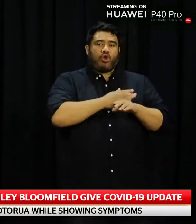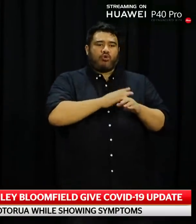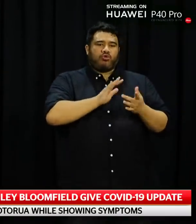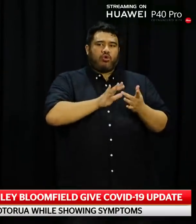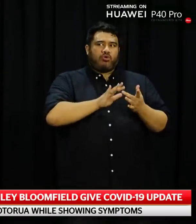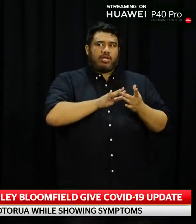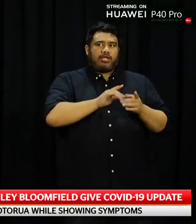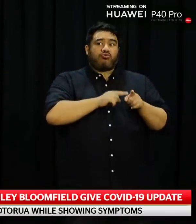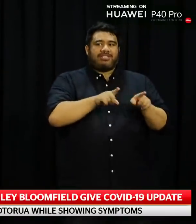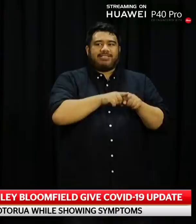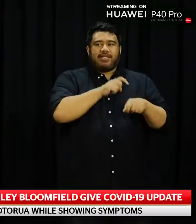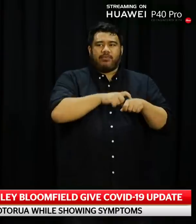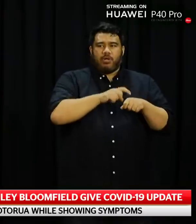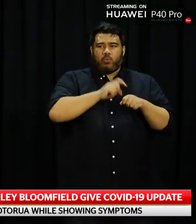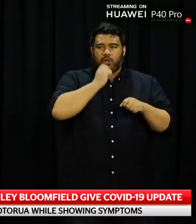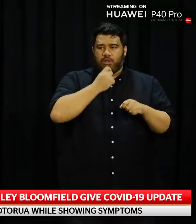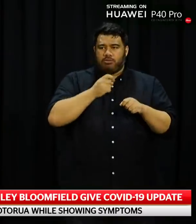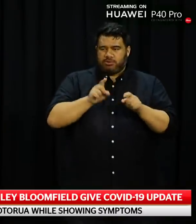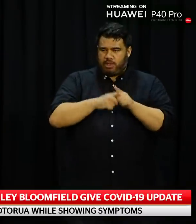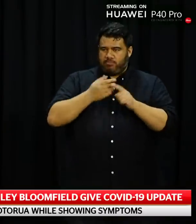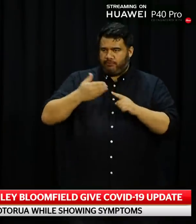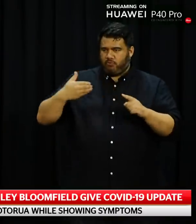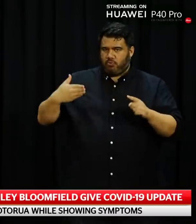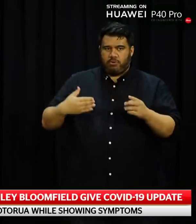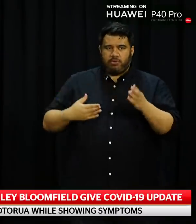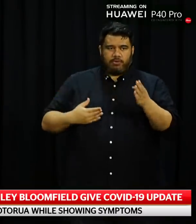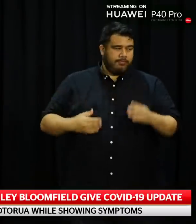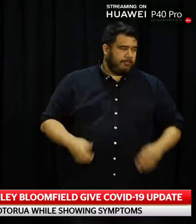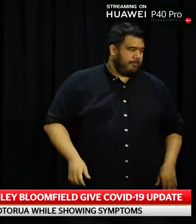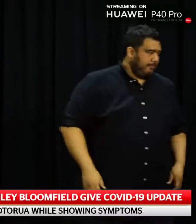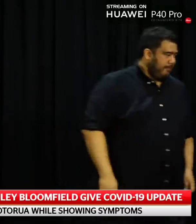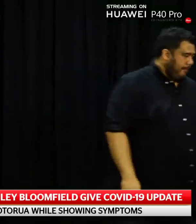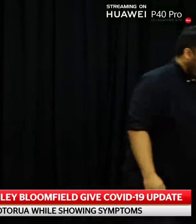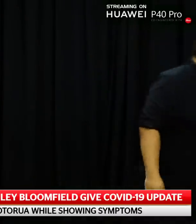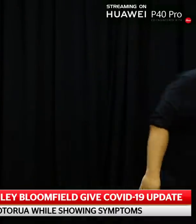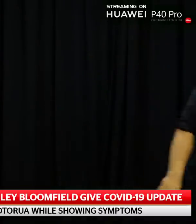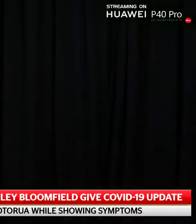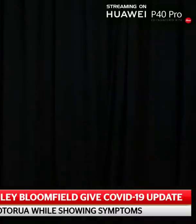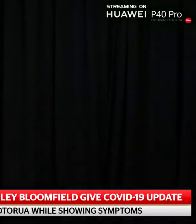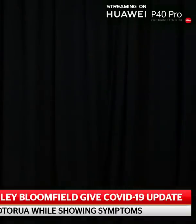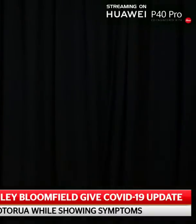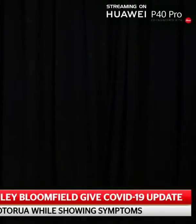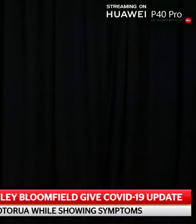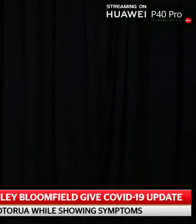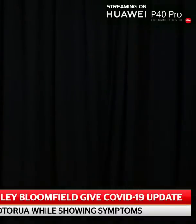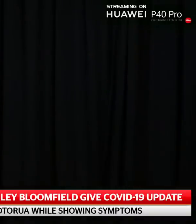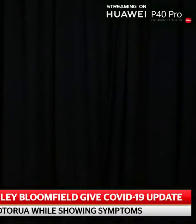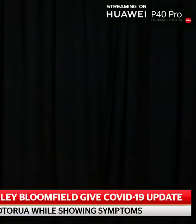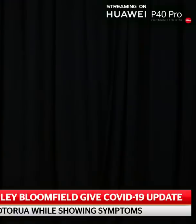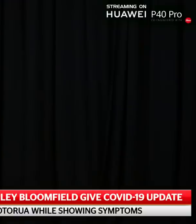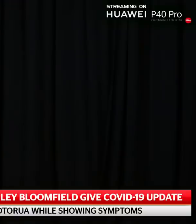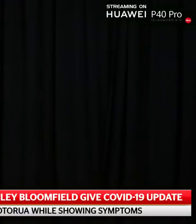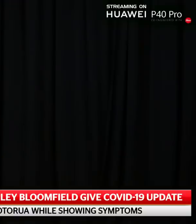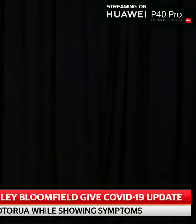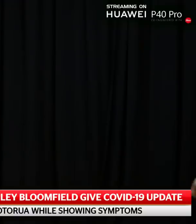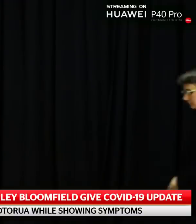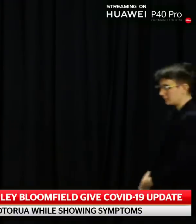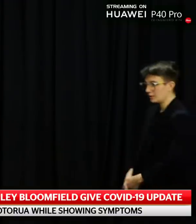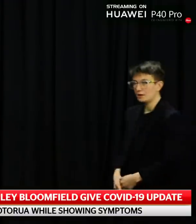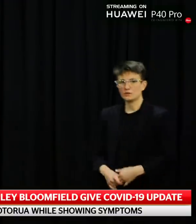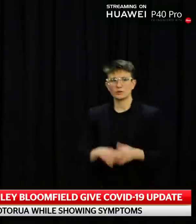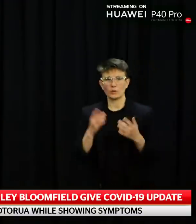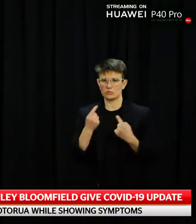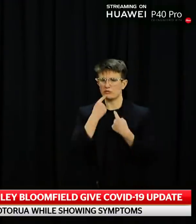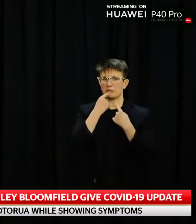while we've waited. Jenna. For 2 weeks now that all staff at the managed isolation facilities and the border are being